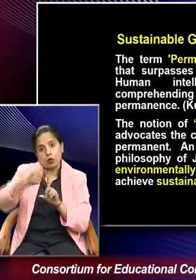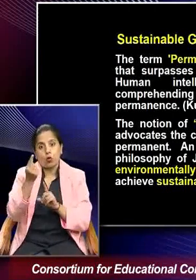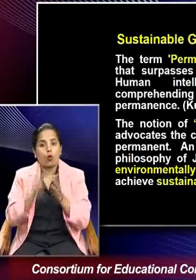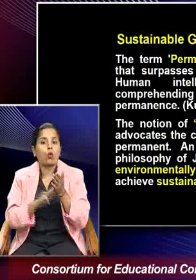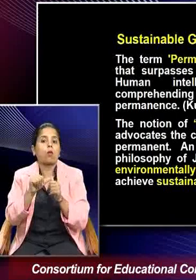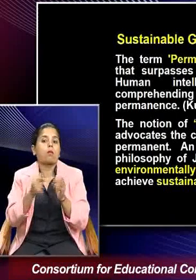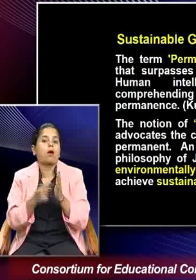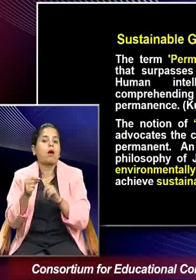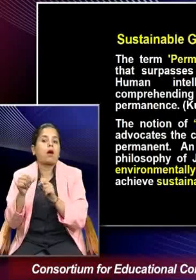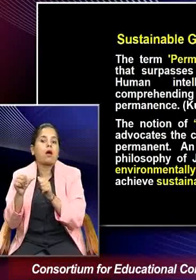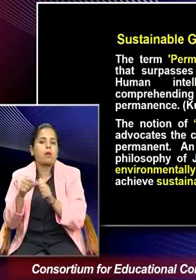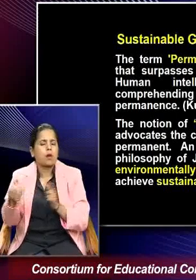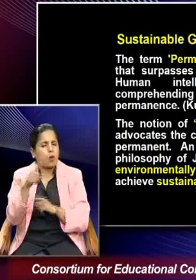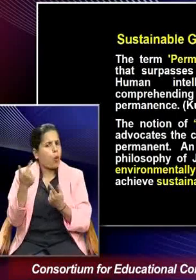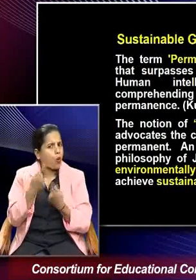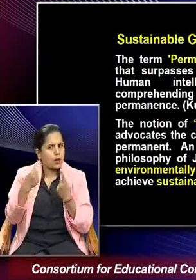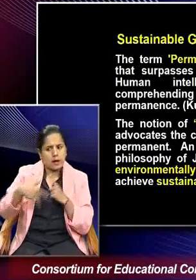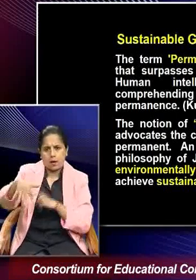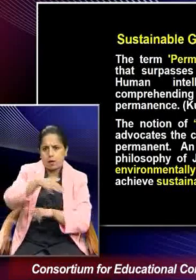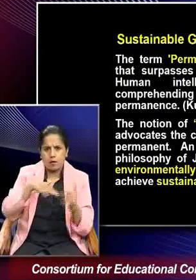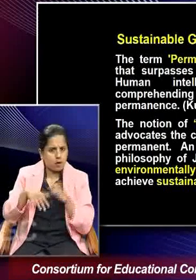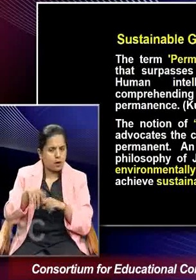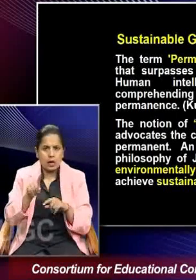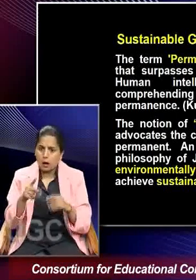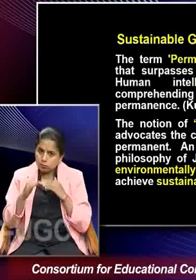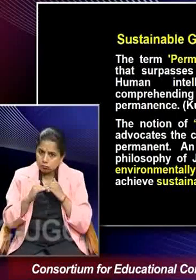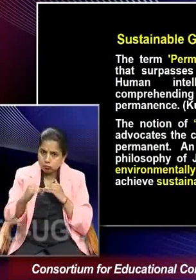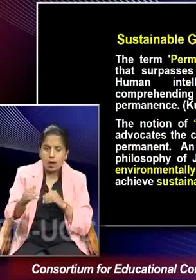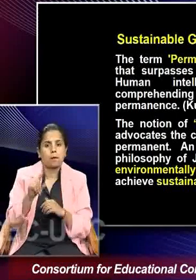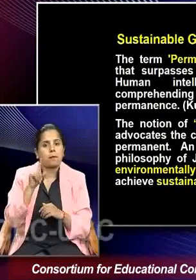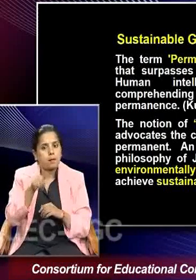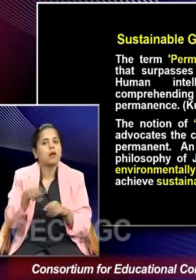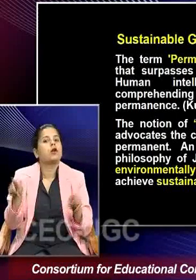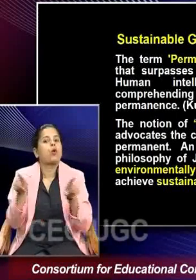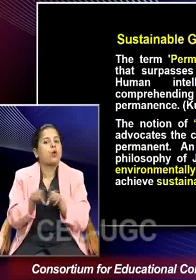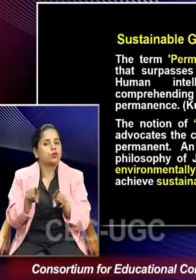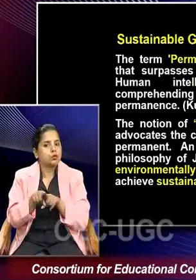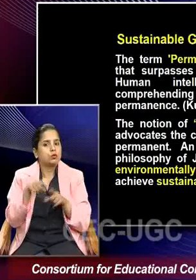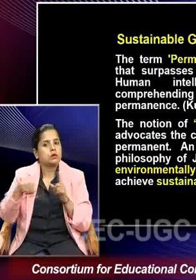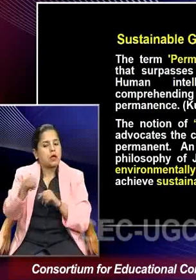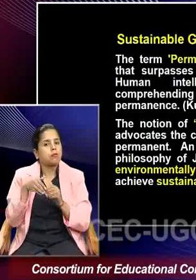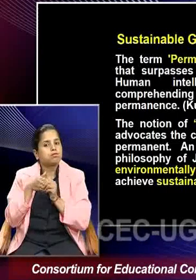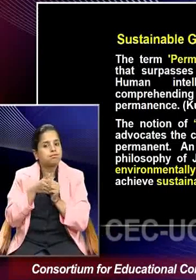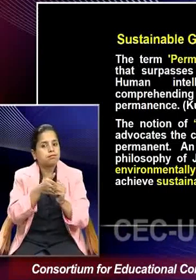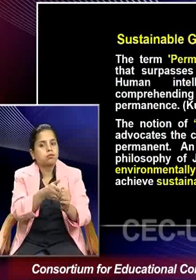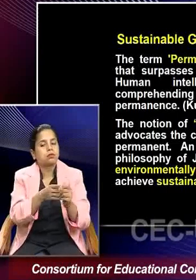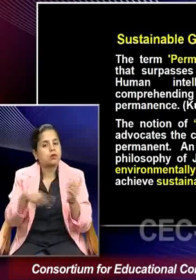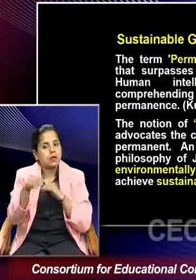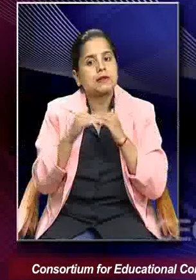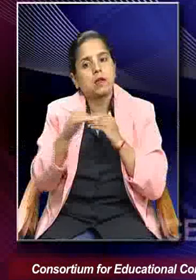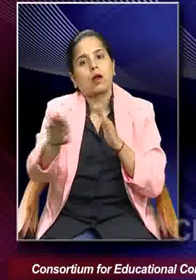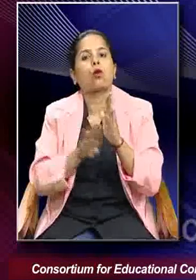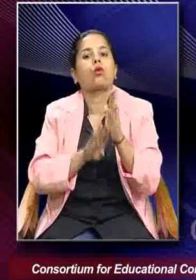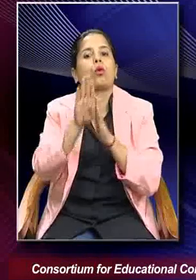is not only environmentally sustainable, but it is also leads to sustainable